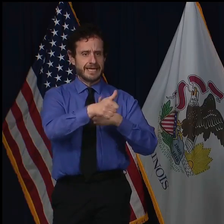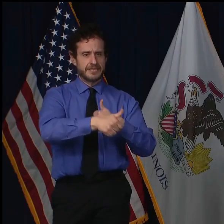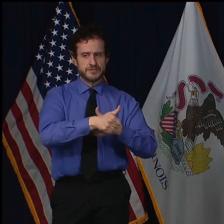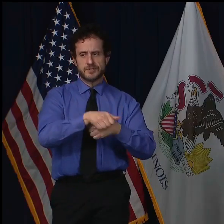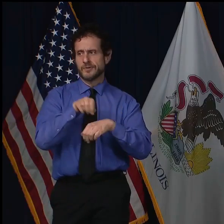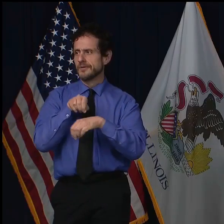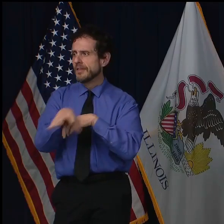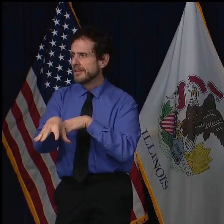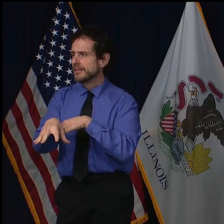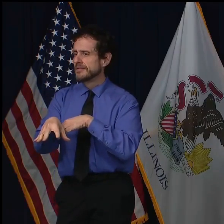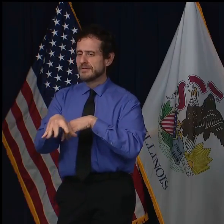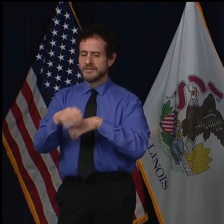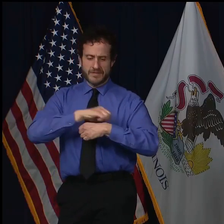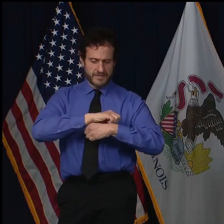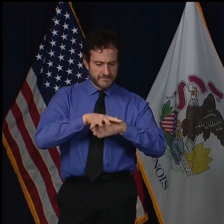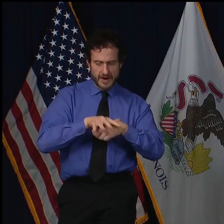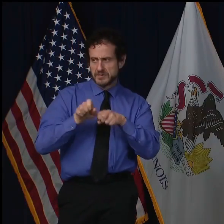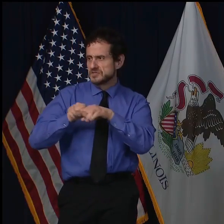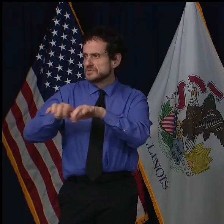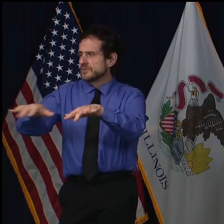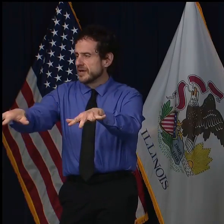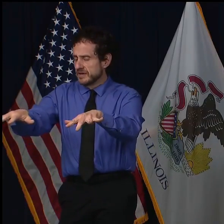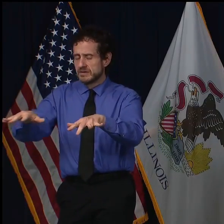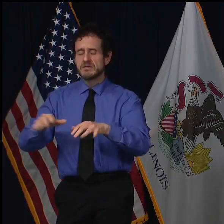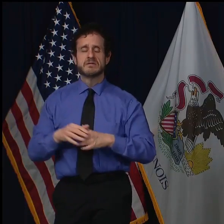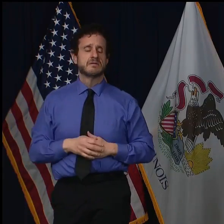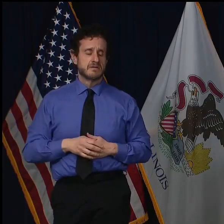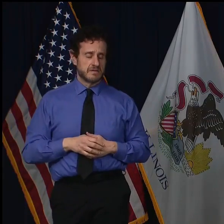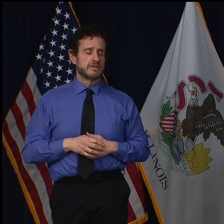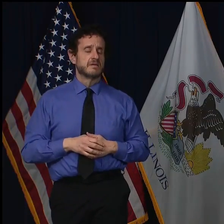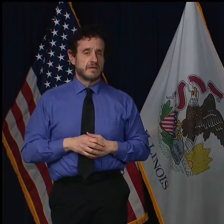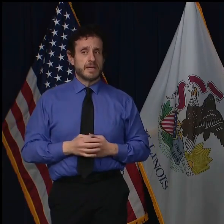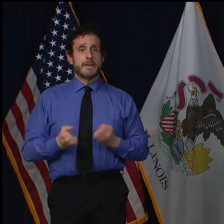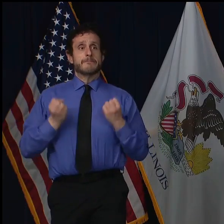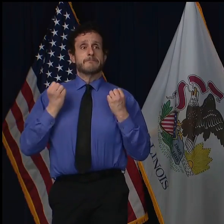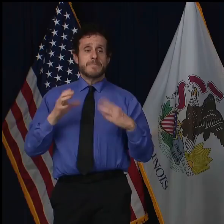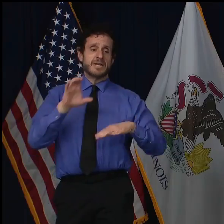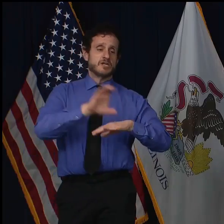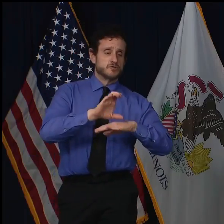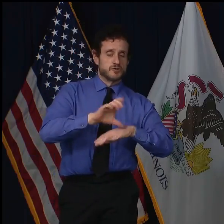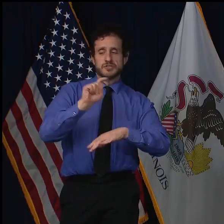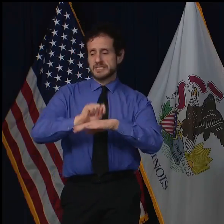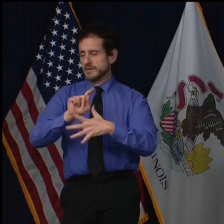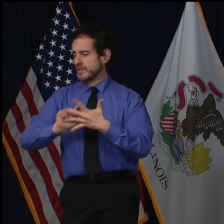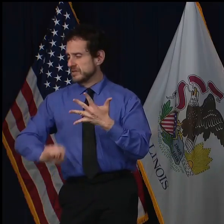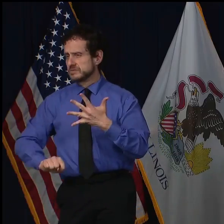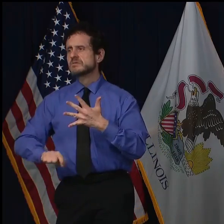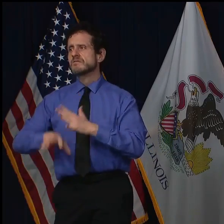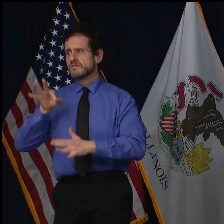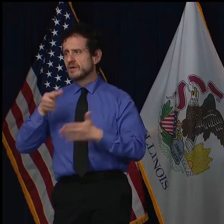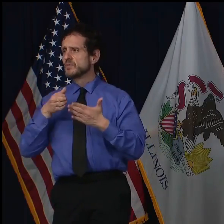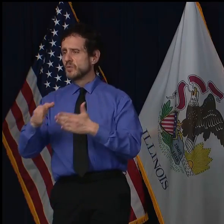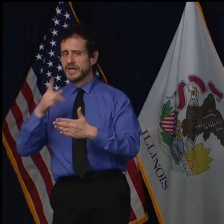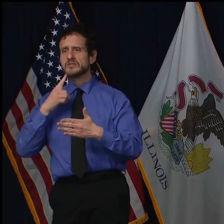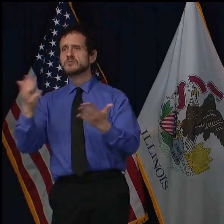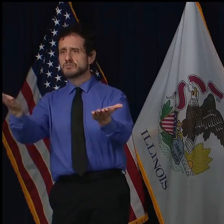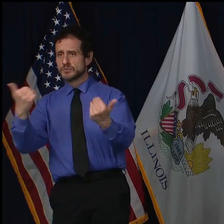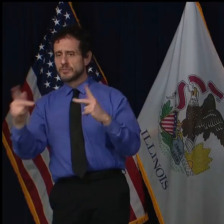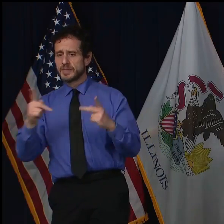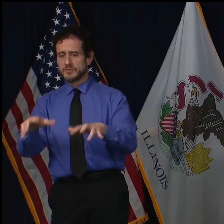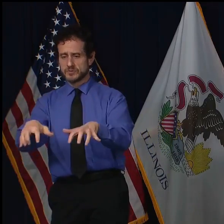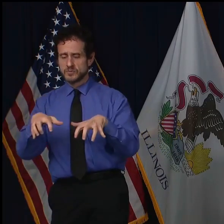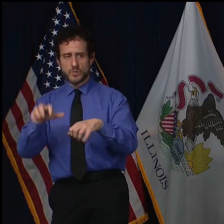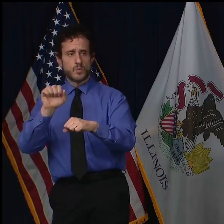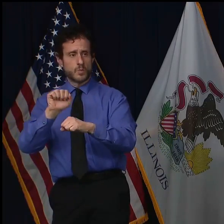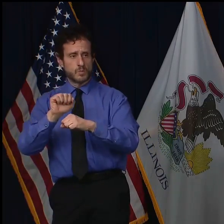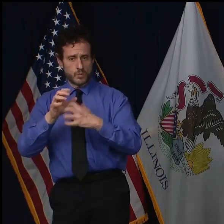of the virus. And there are ways to do it. Many, many, many houses of worship have found ways to do this over the last 6 weeks. And I